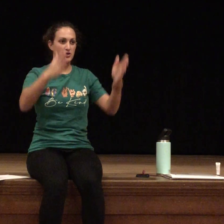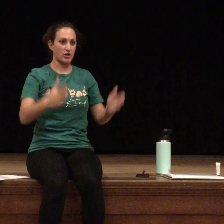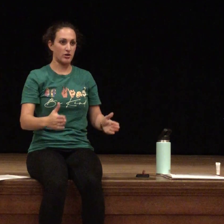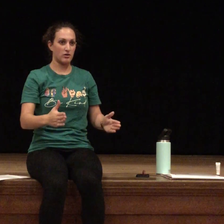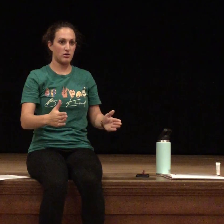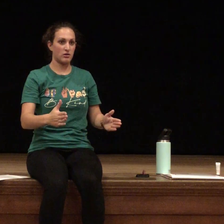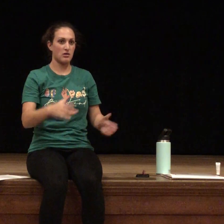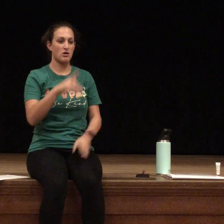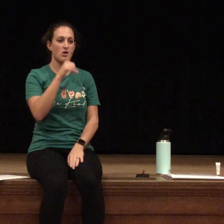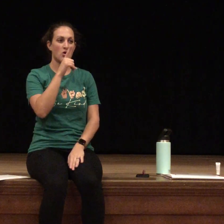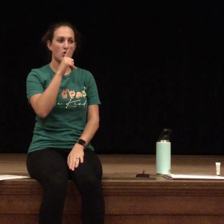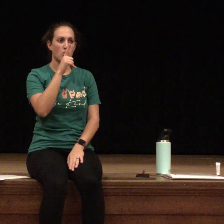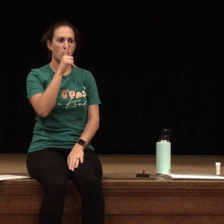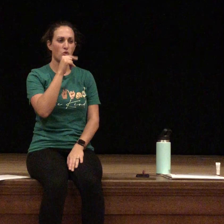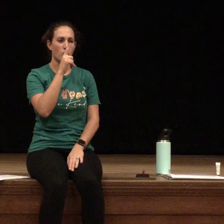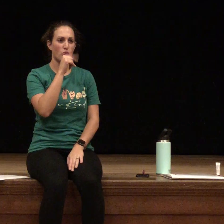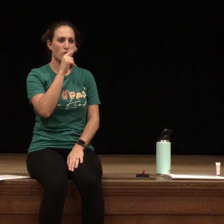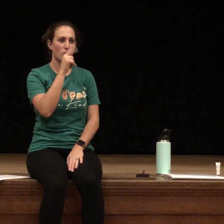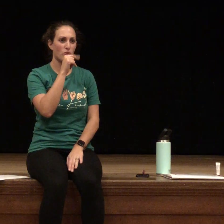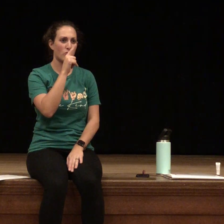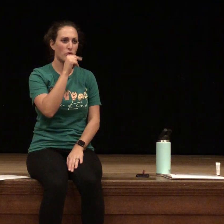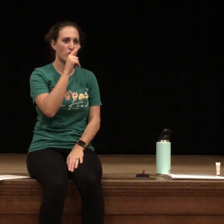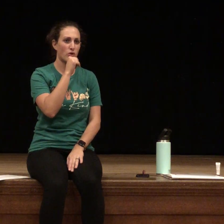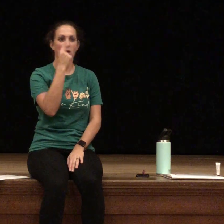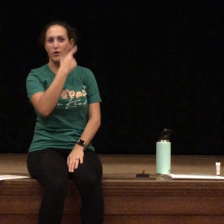teacher who or who